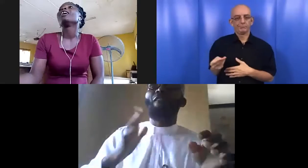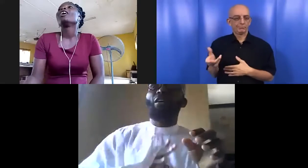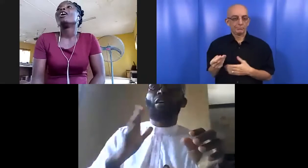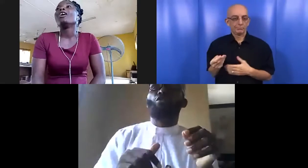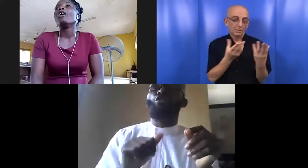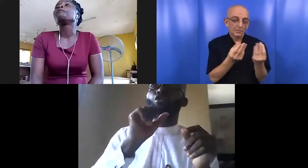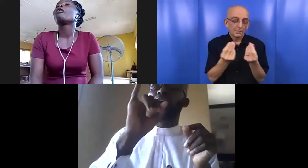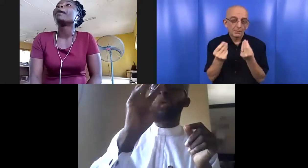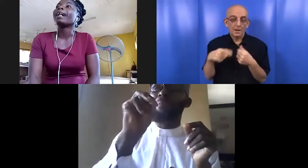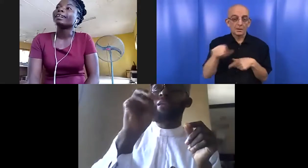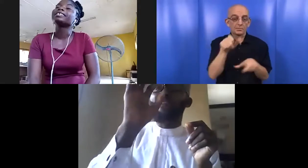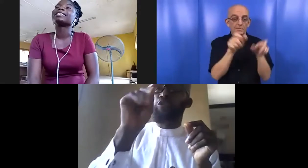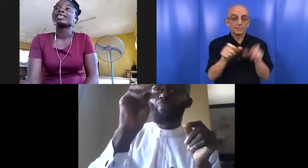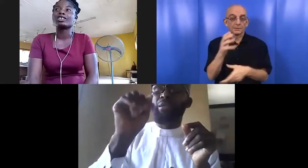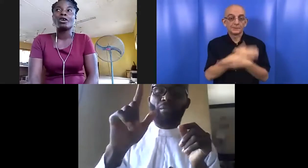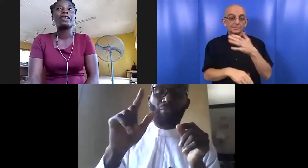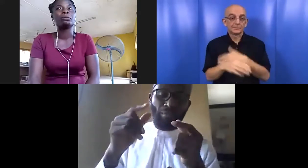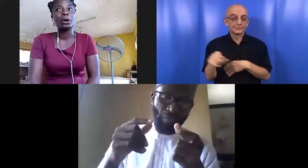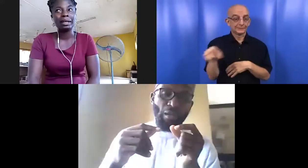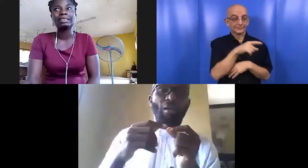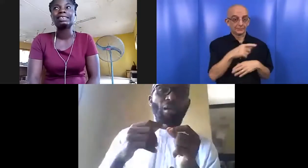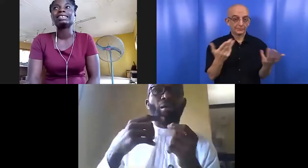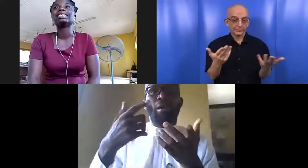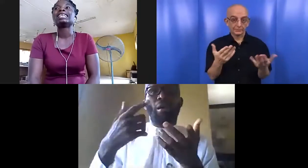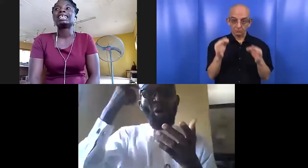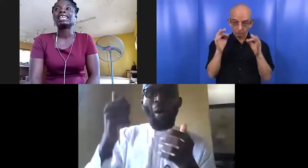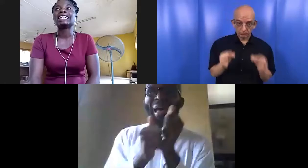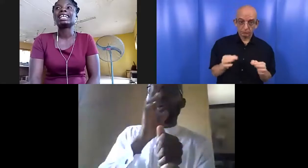official or formal sector of employment,